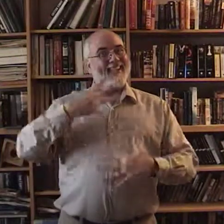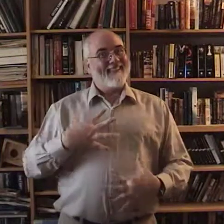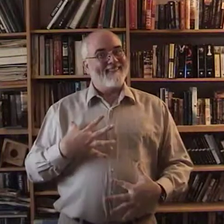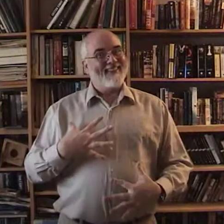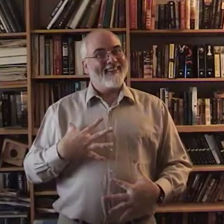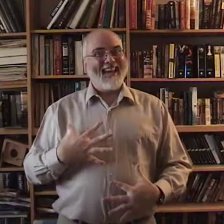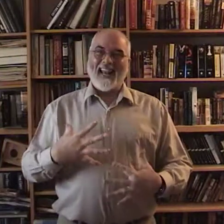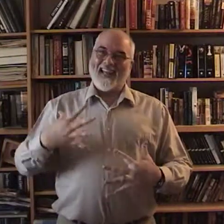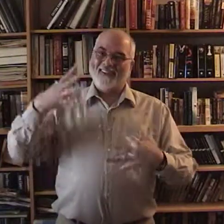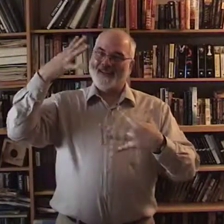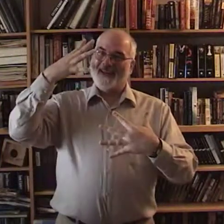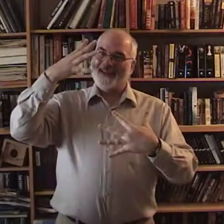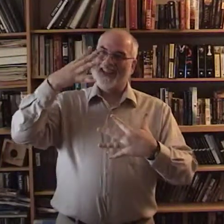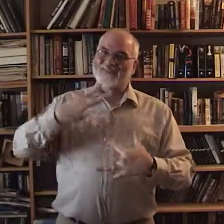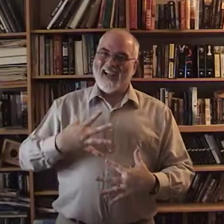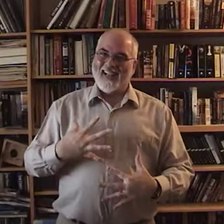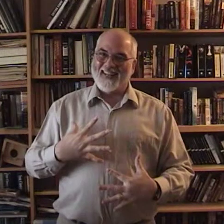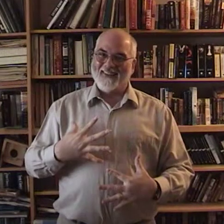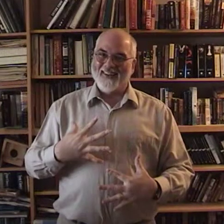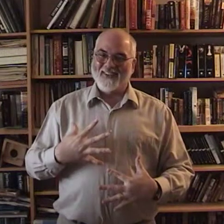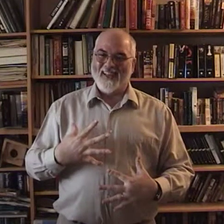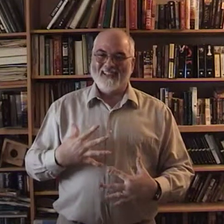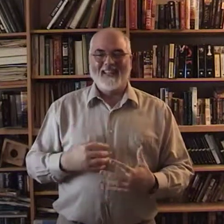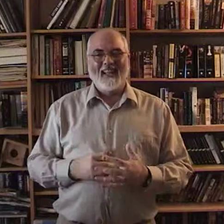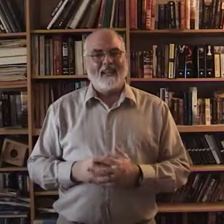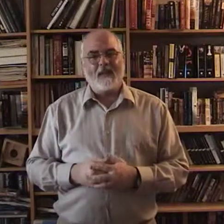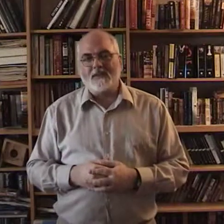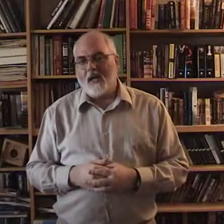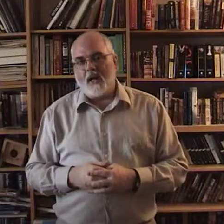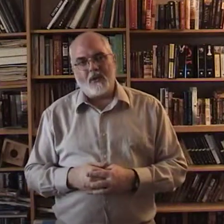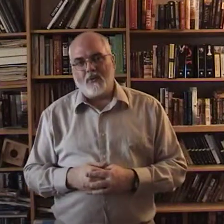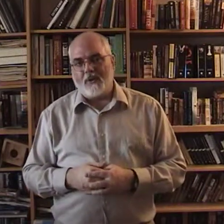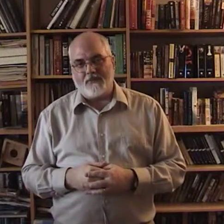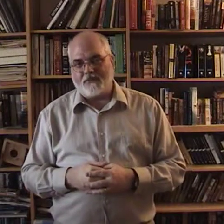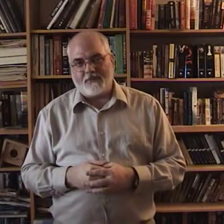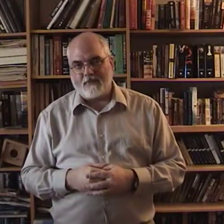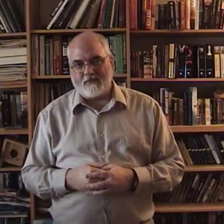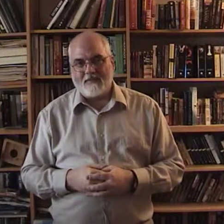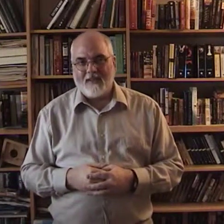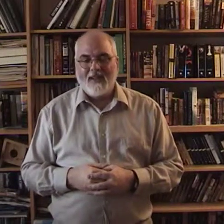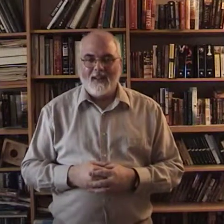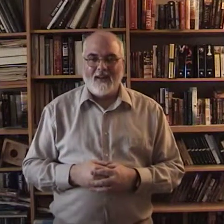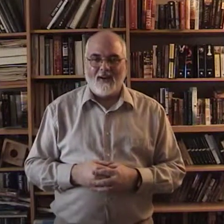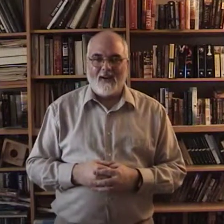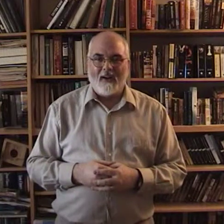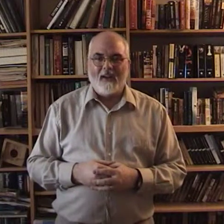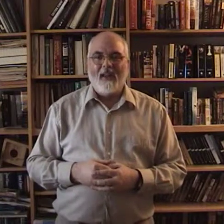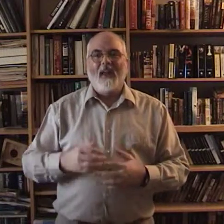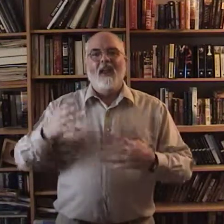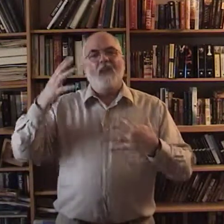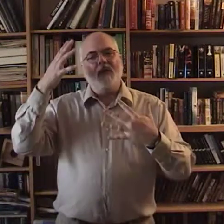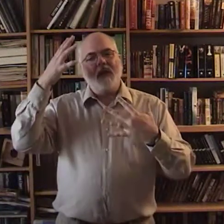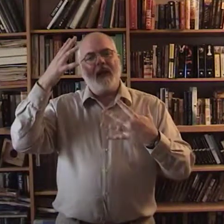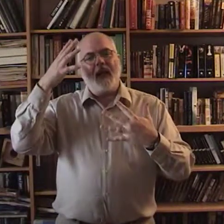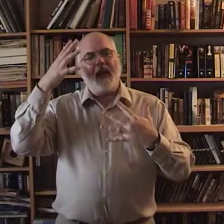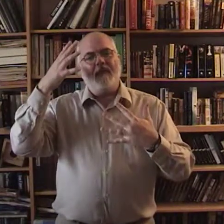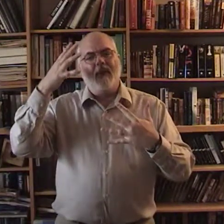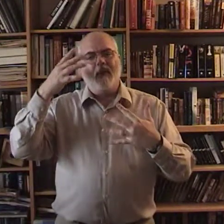grief and have a big old smile on my face. That's not grief. All right? You need to have, you